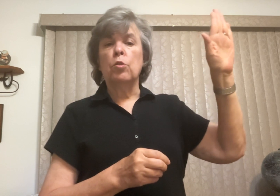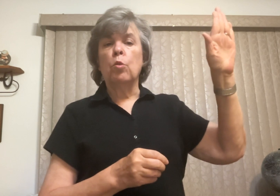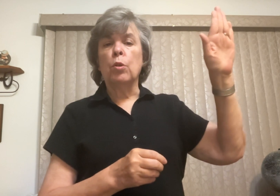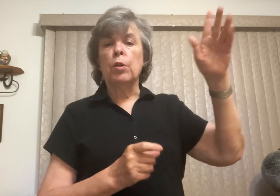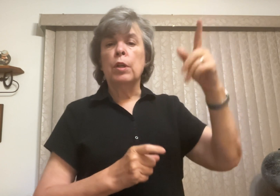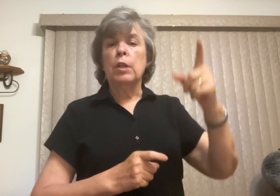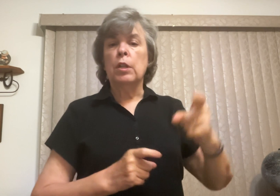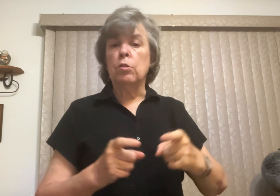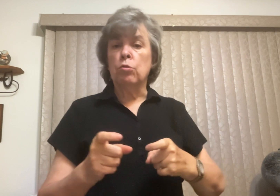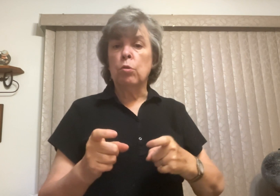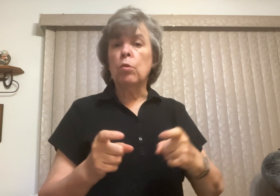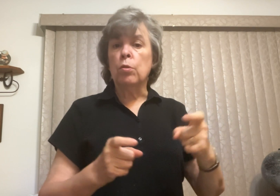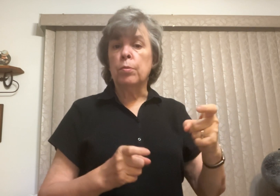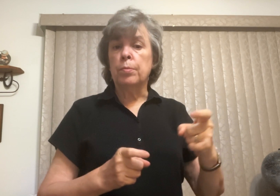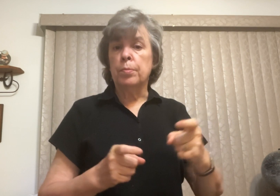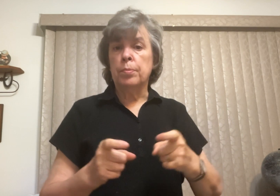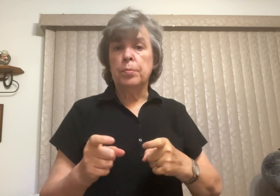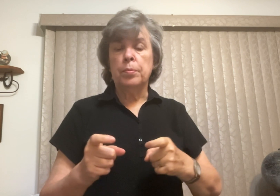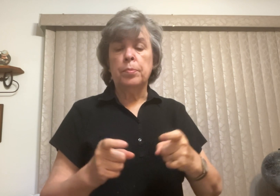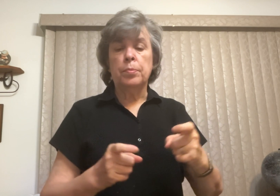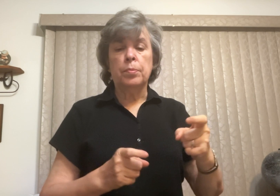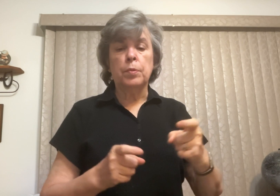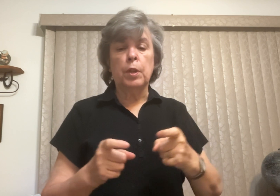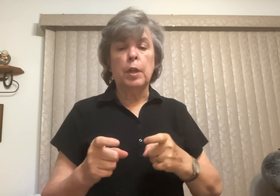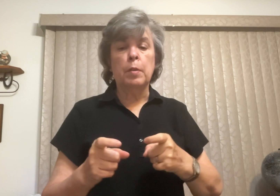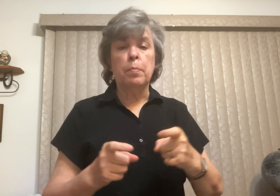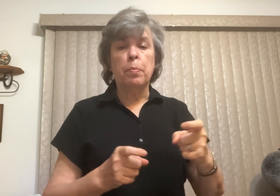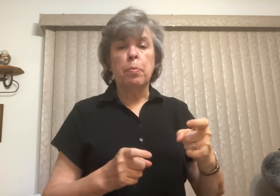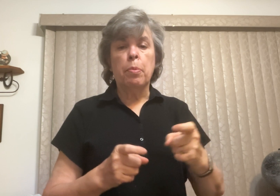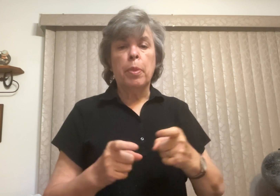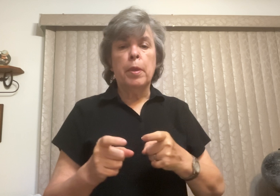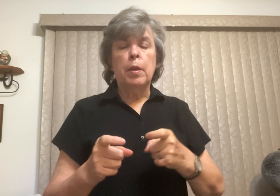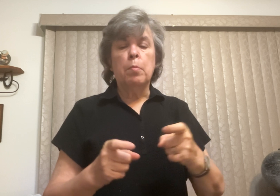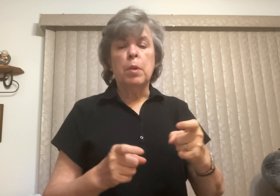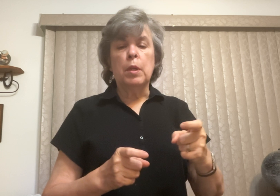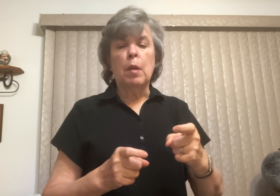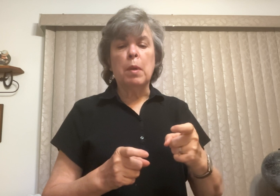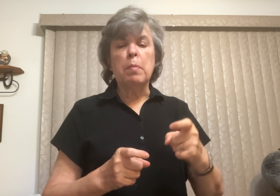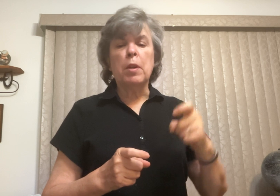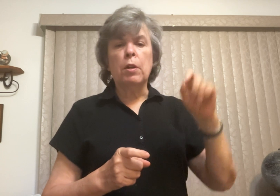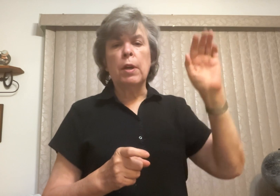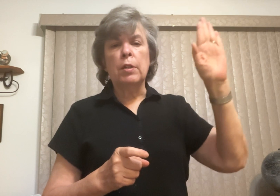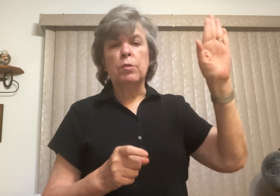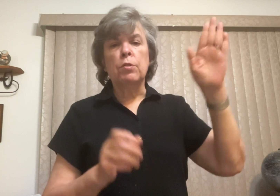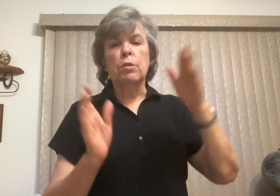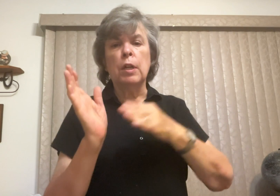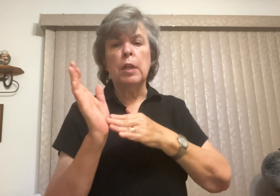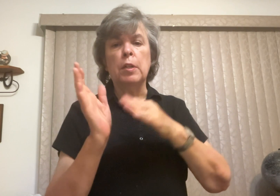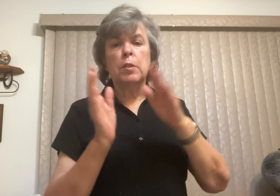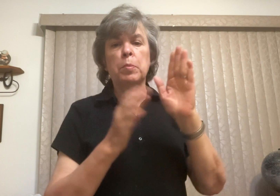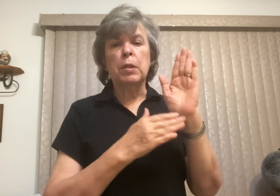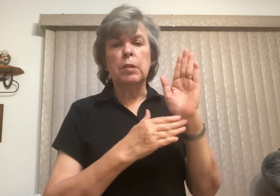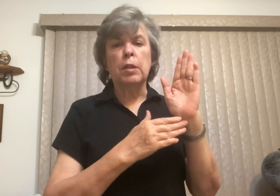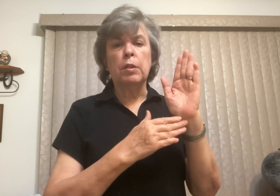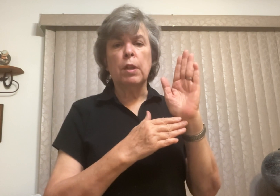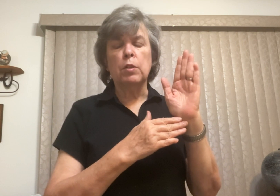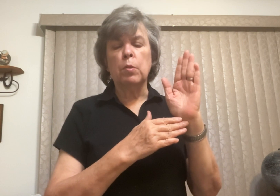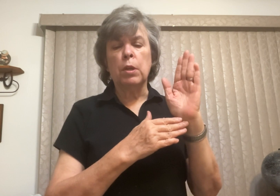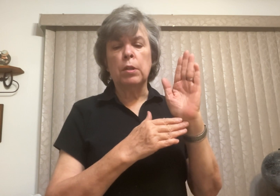your control. Okay, but I'm going to go ahead and do your hands, because I know that's what